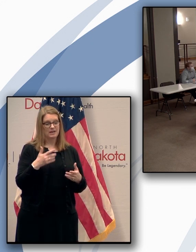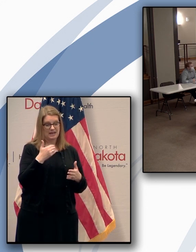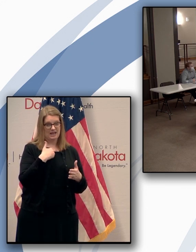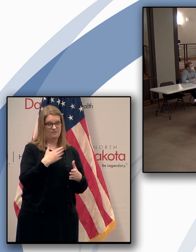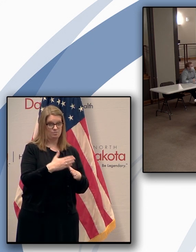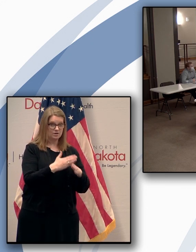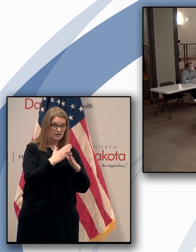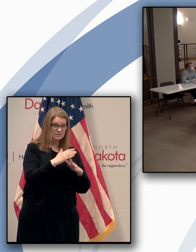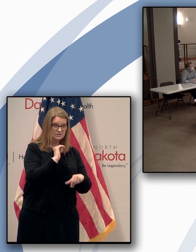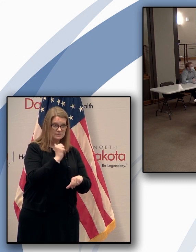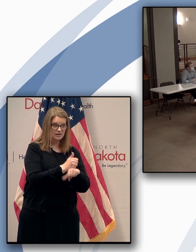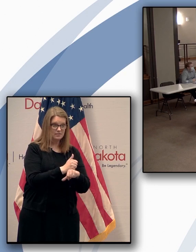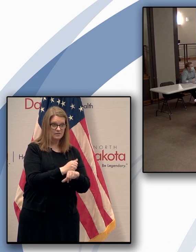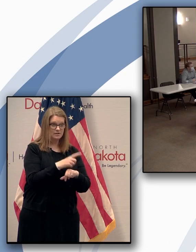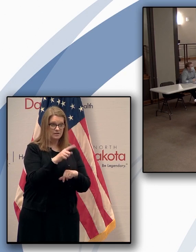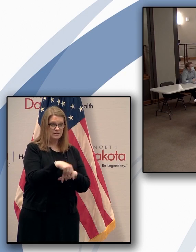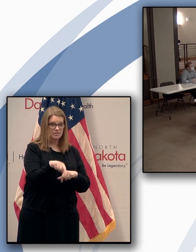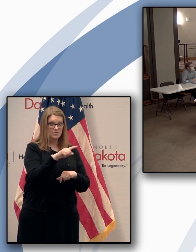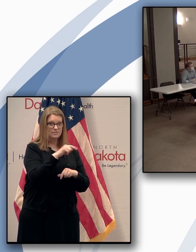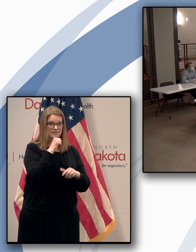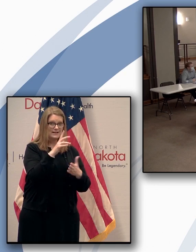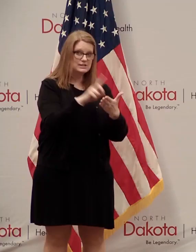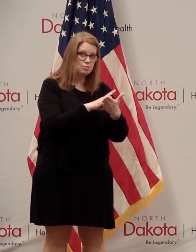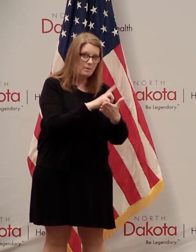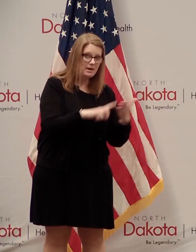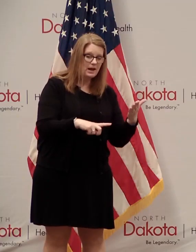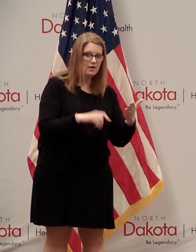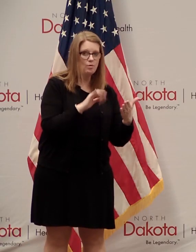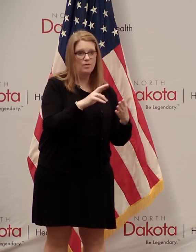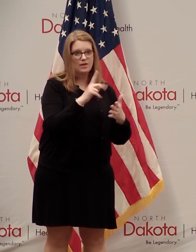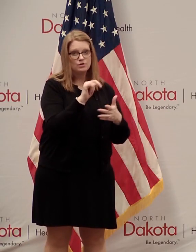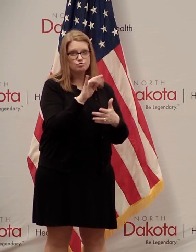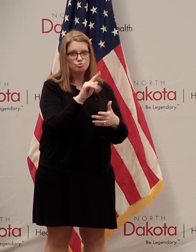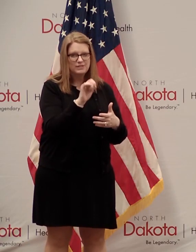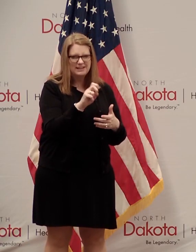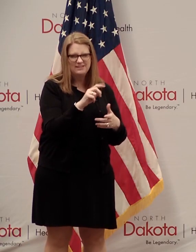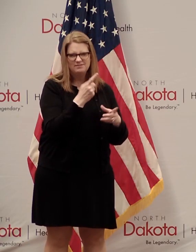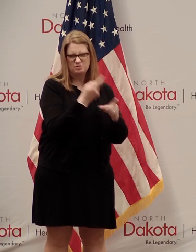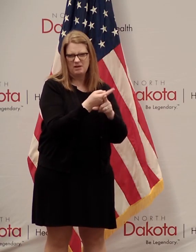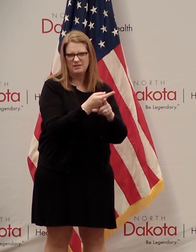sure they're treated correctly and they're not discriminated against?